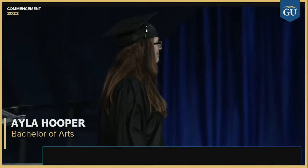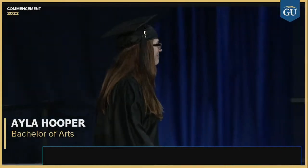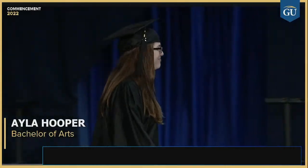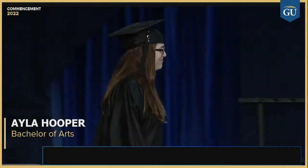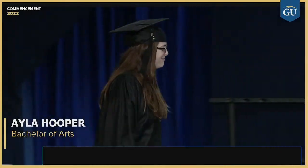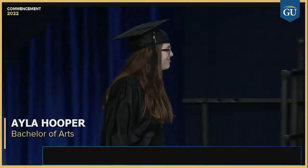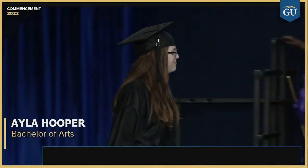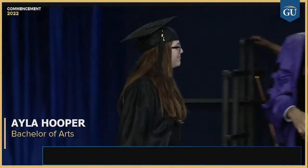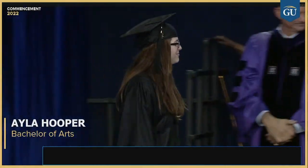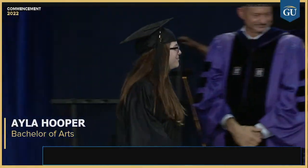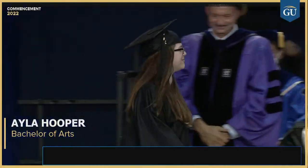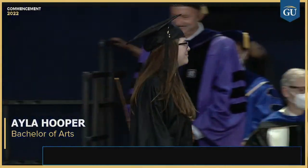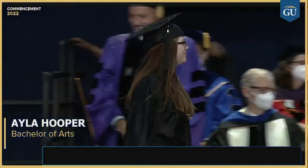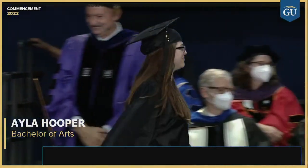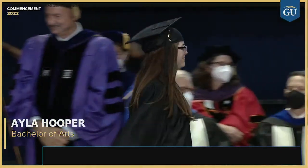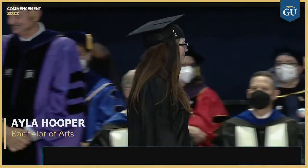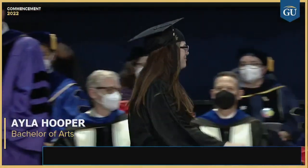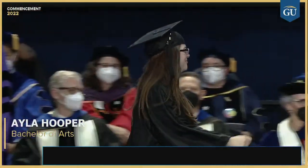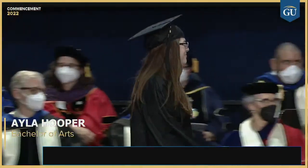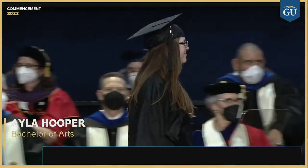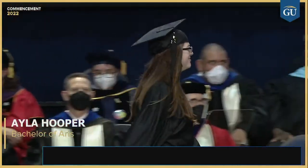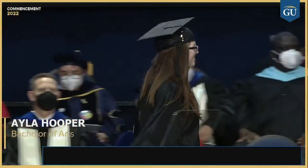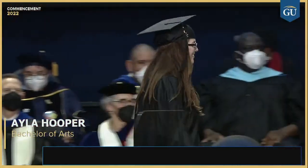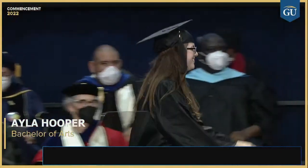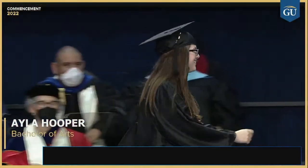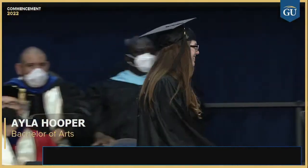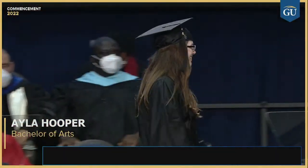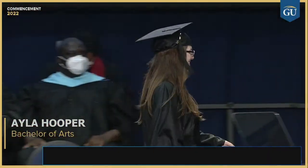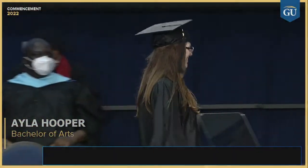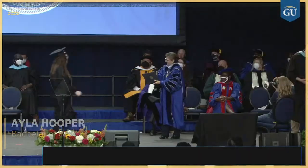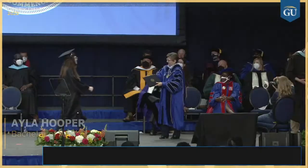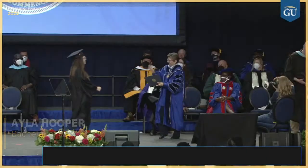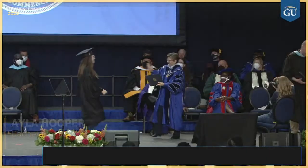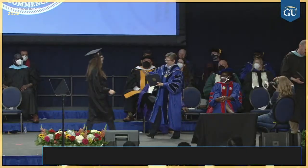Ayala Hooper, Bachelor of Arts.